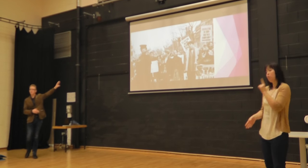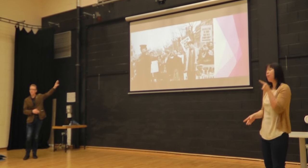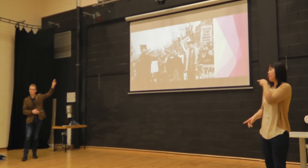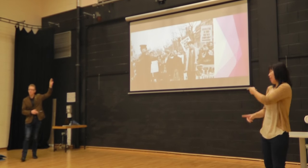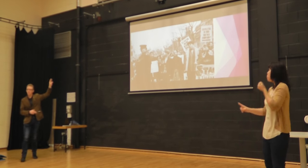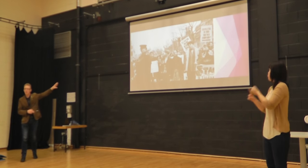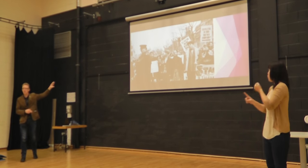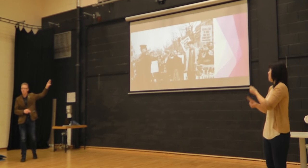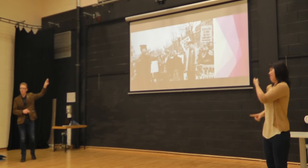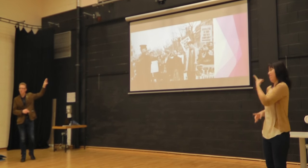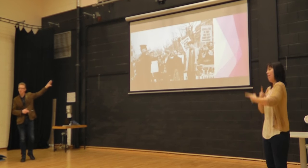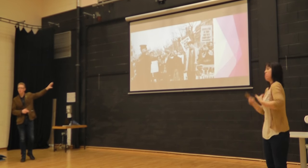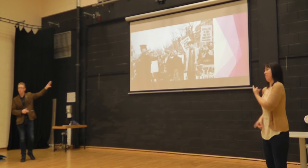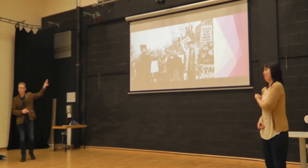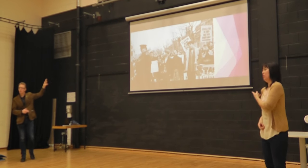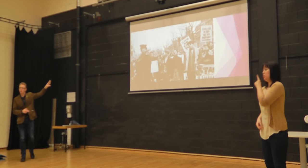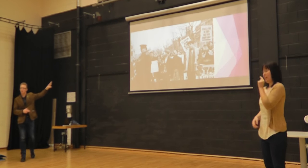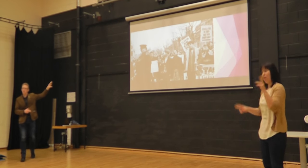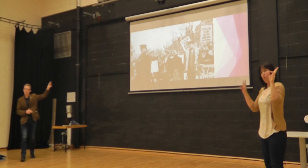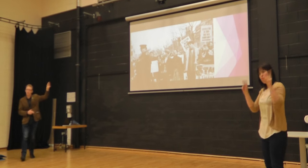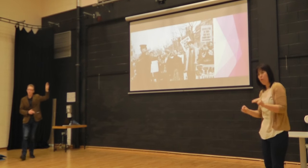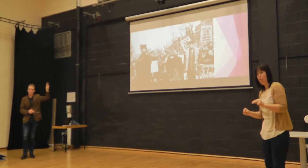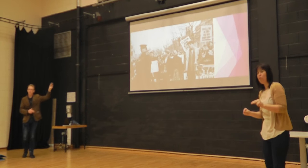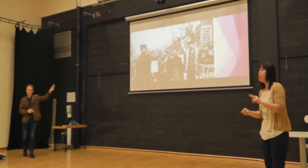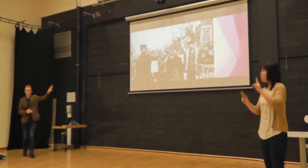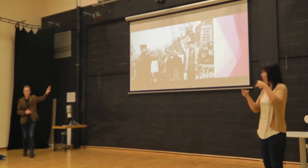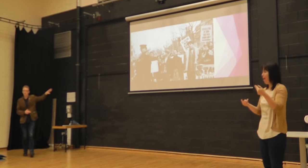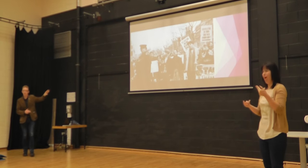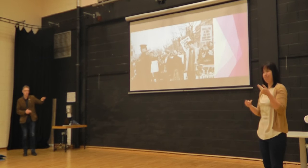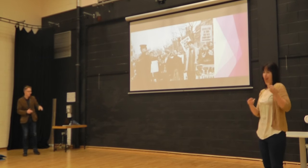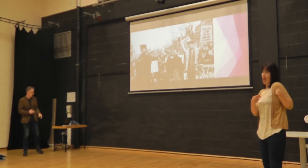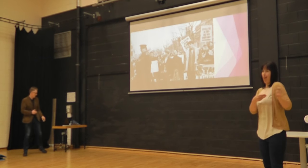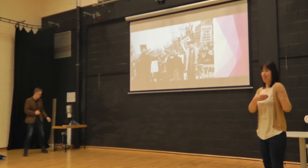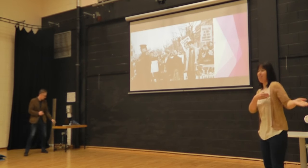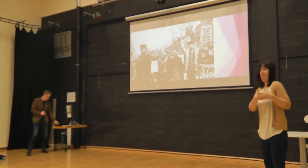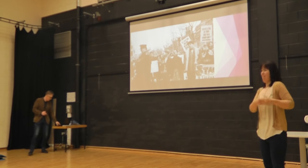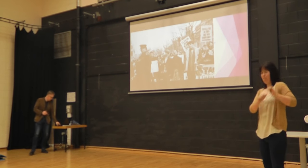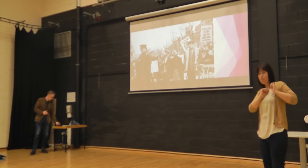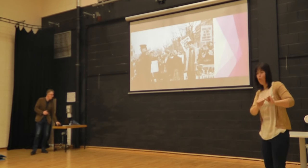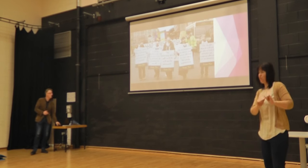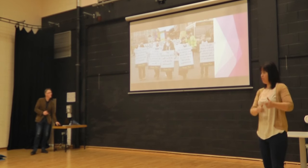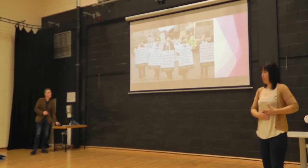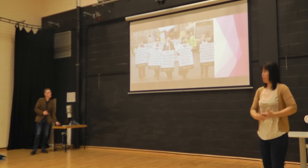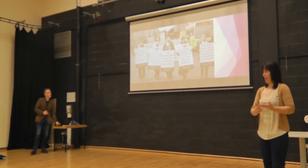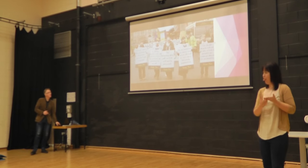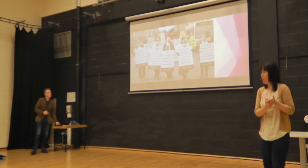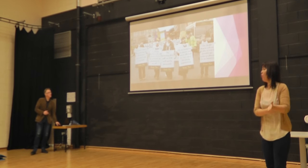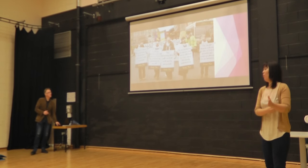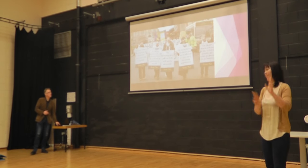happened to say you cannot have a child and force that child through pregnancy.